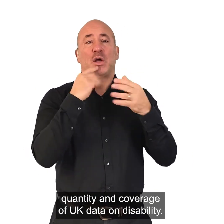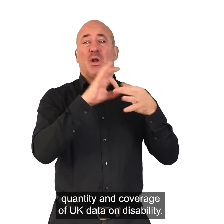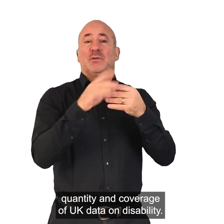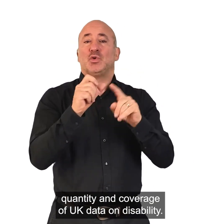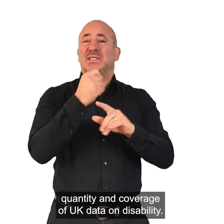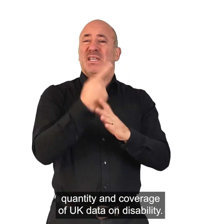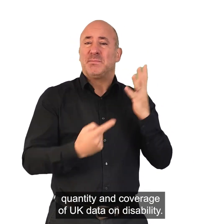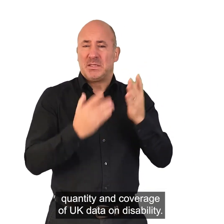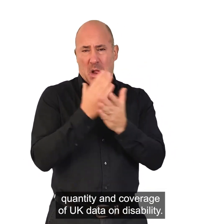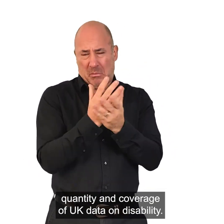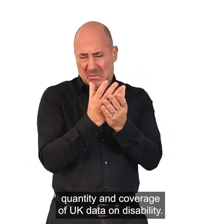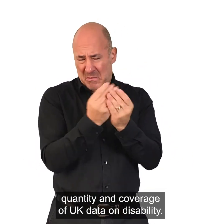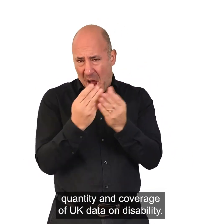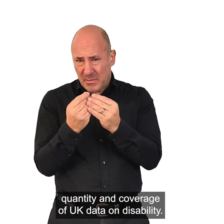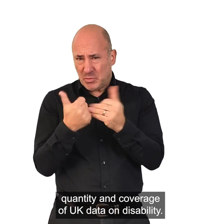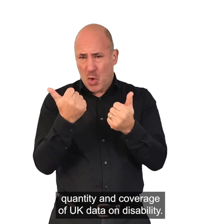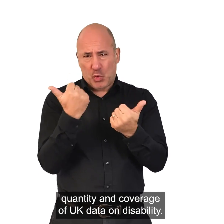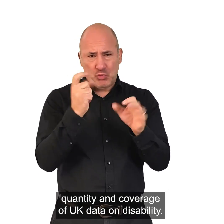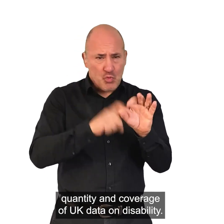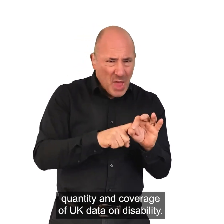UK data on disability.